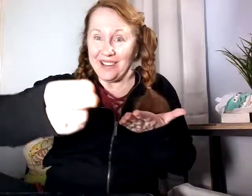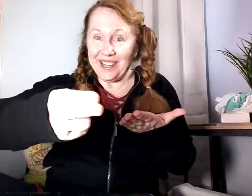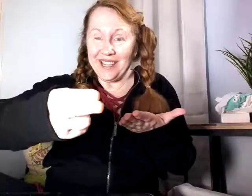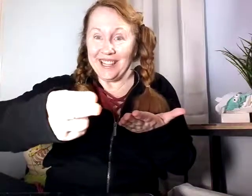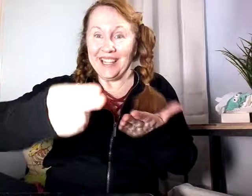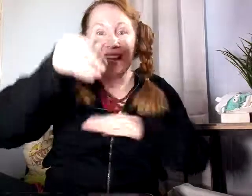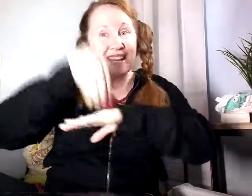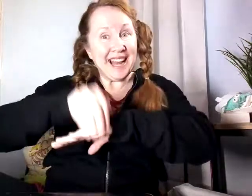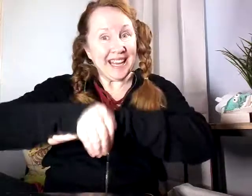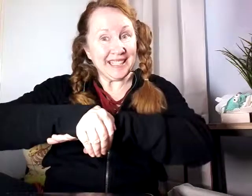sacred night.